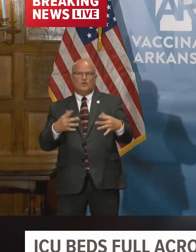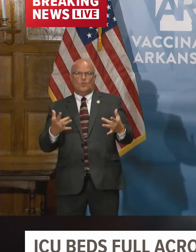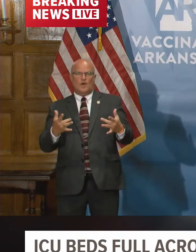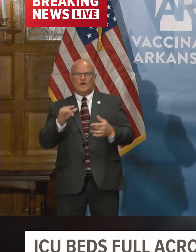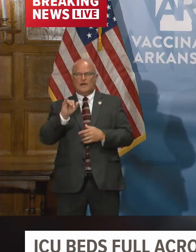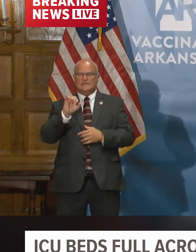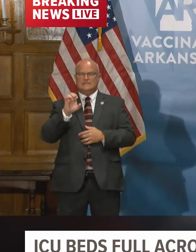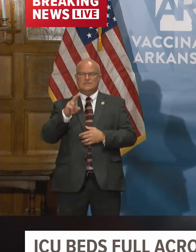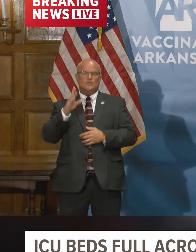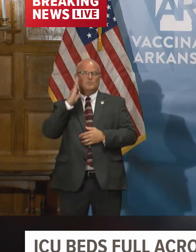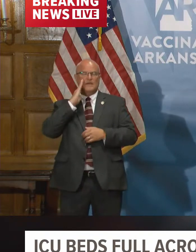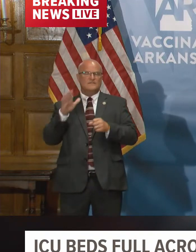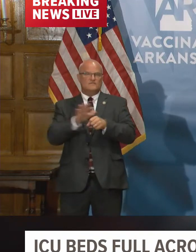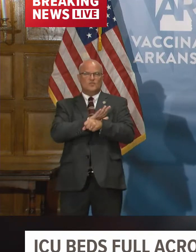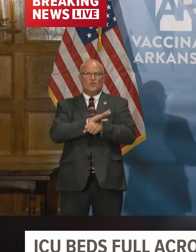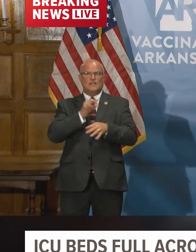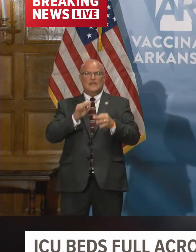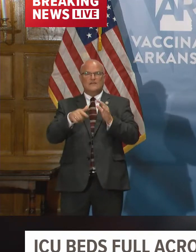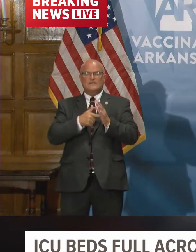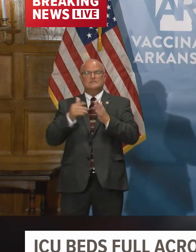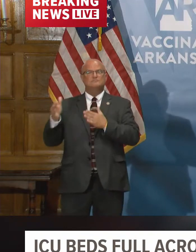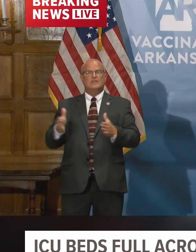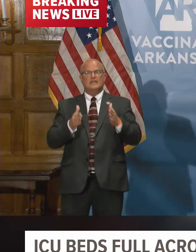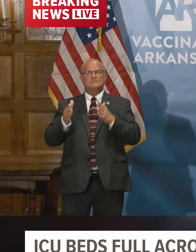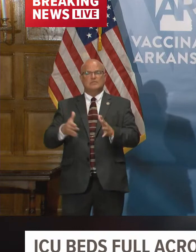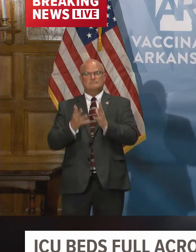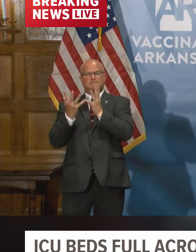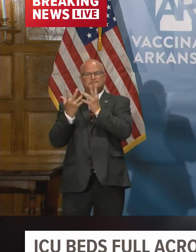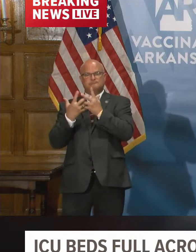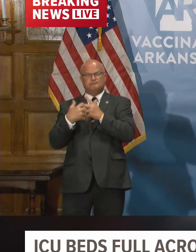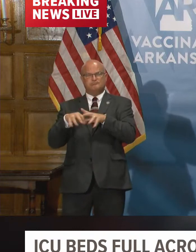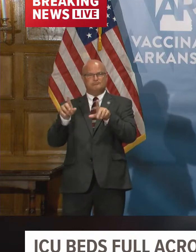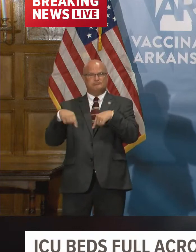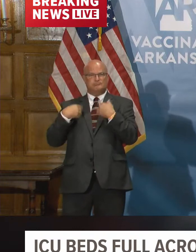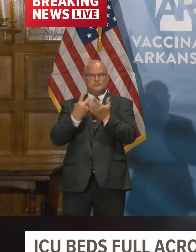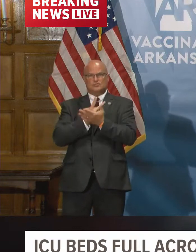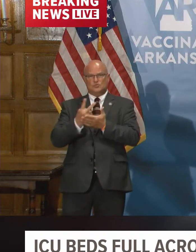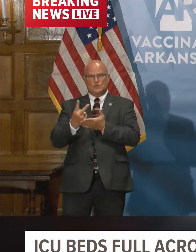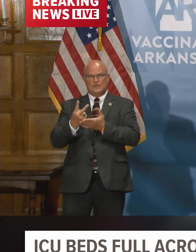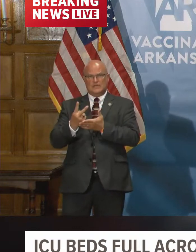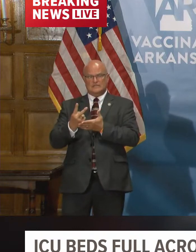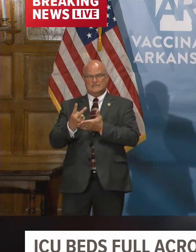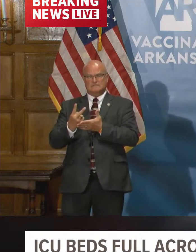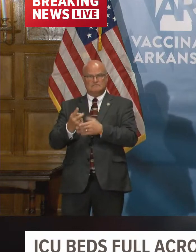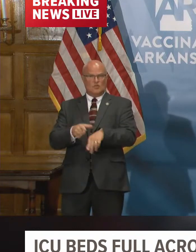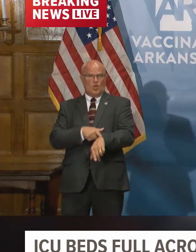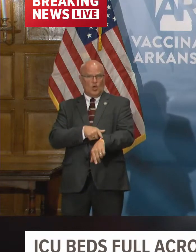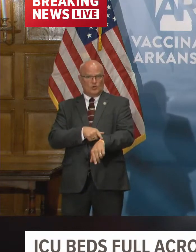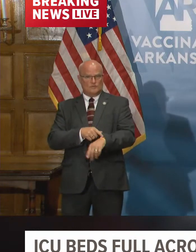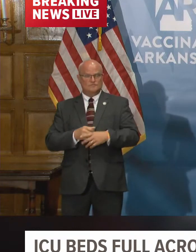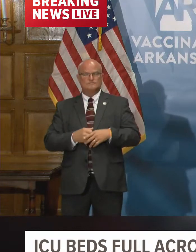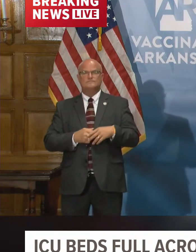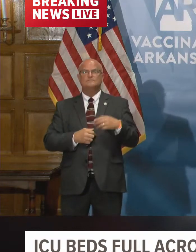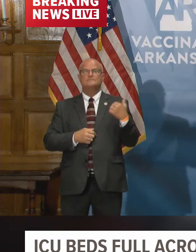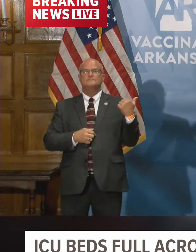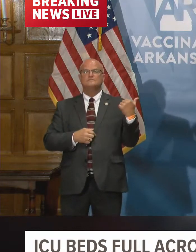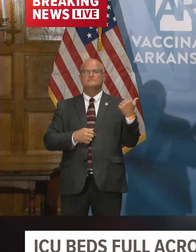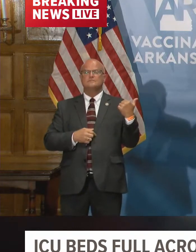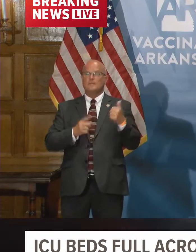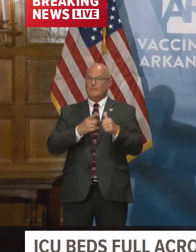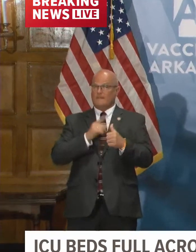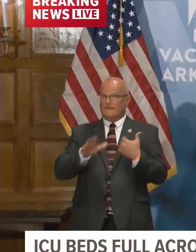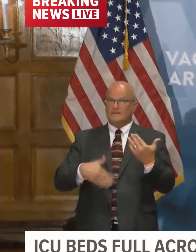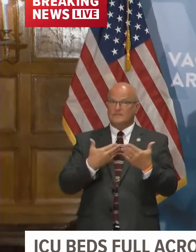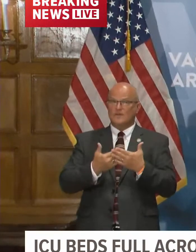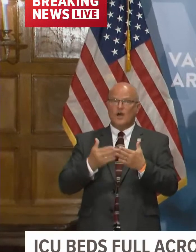are ICU beds full if these plans have been in the works now for at least 2 weeks, if not longer? Well, first of